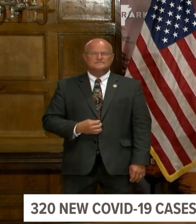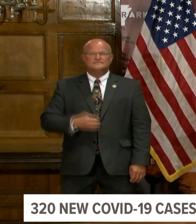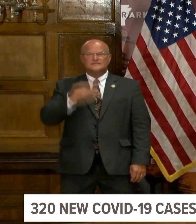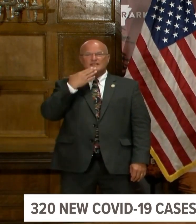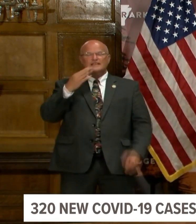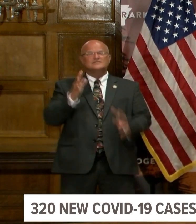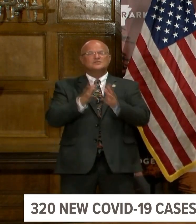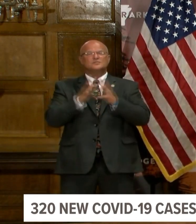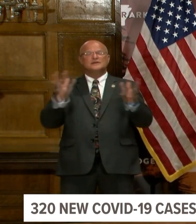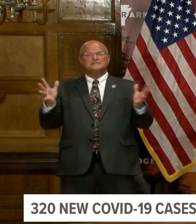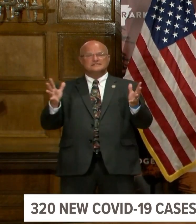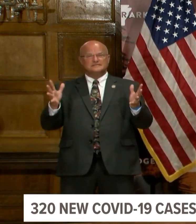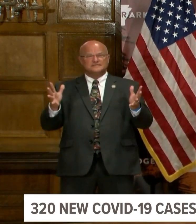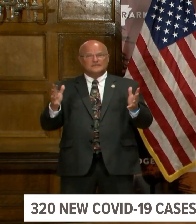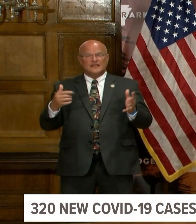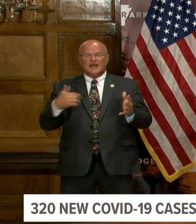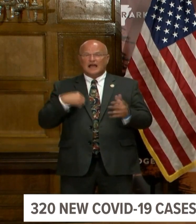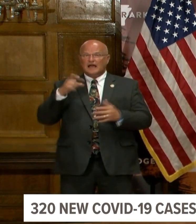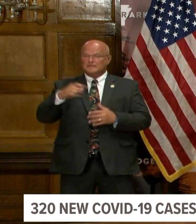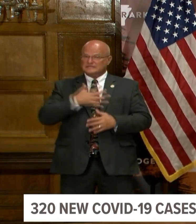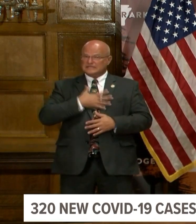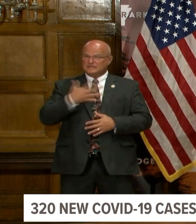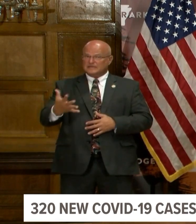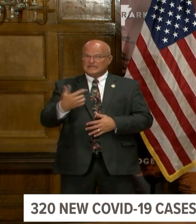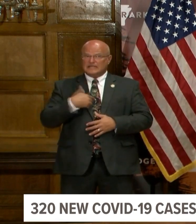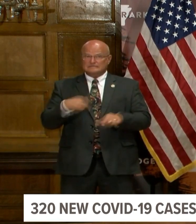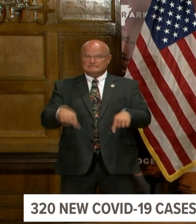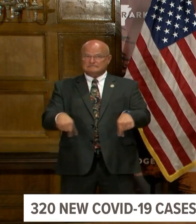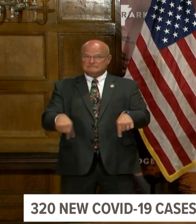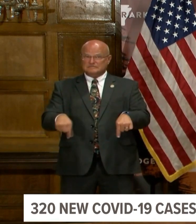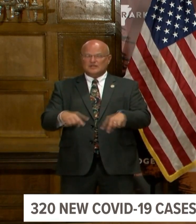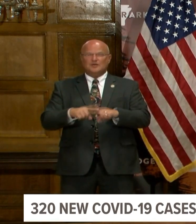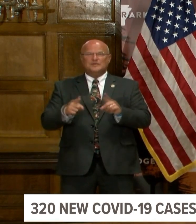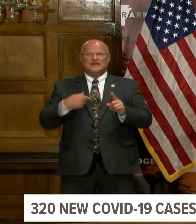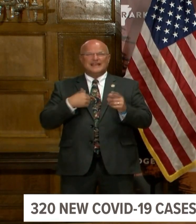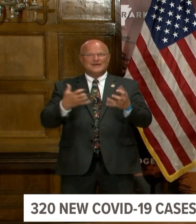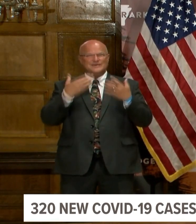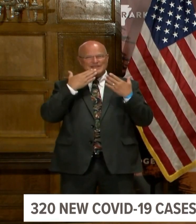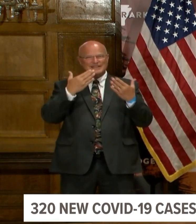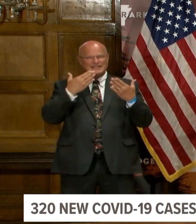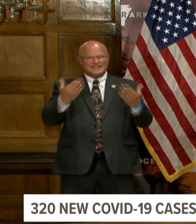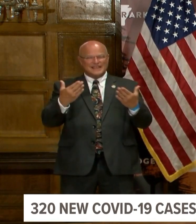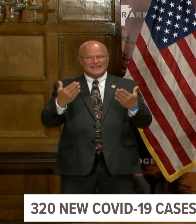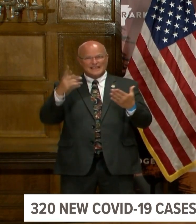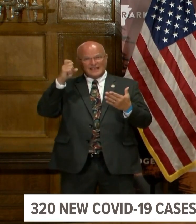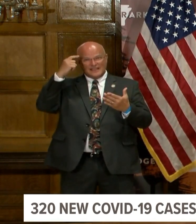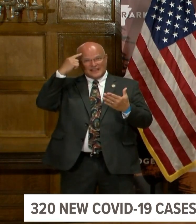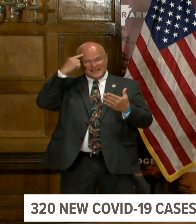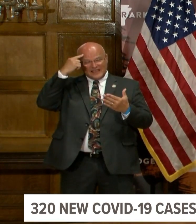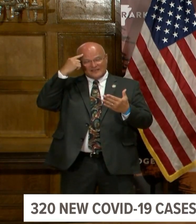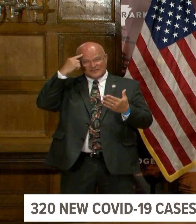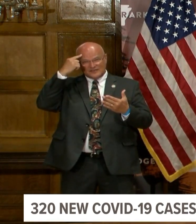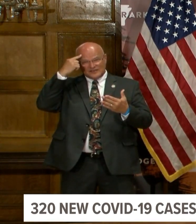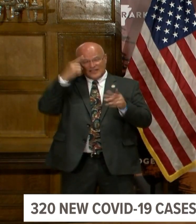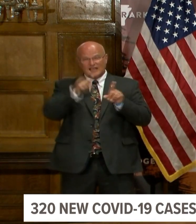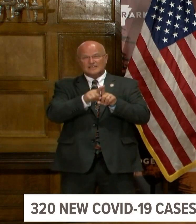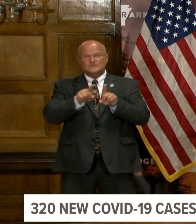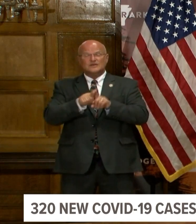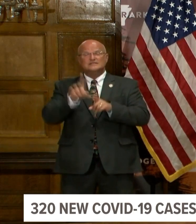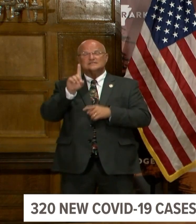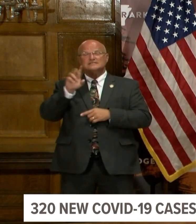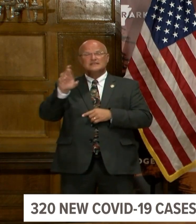Thank you so much. I have to admit that I'm a little bit nervous, but I want to thank Governor Hutchinson as well as